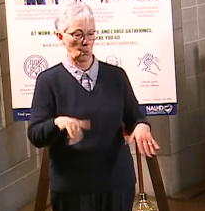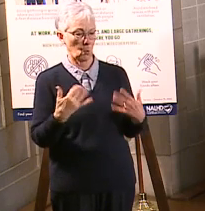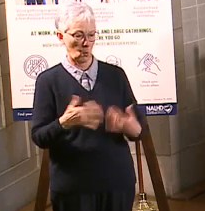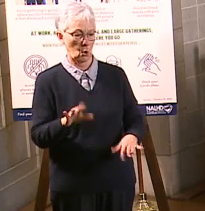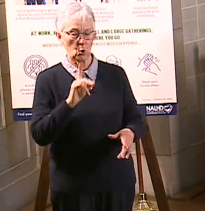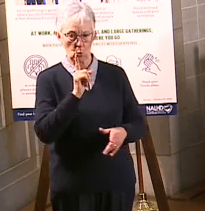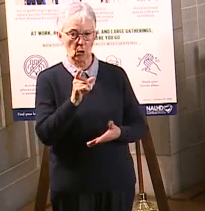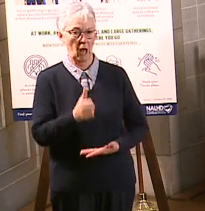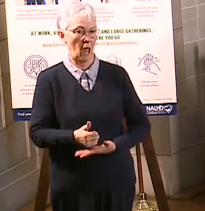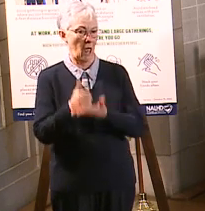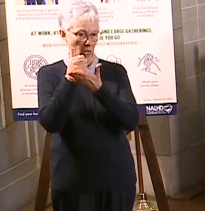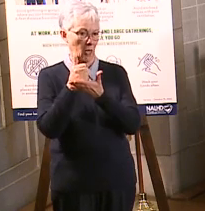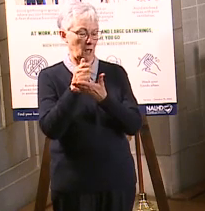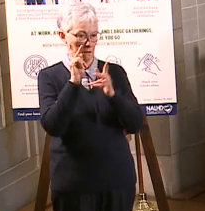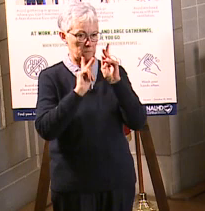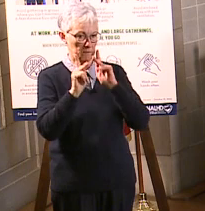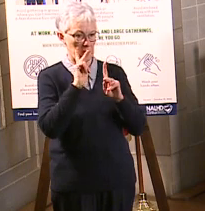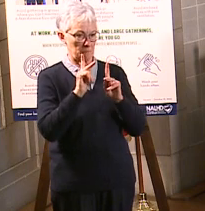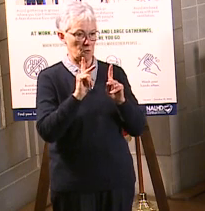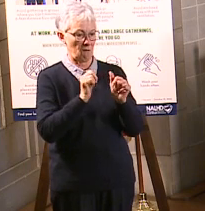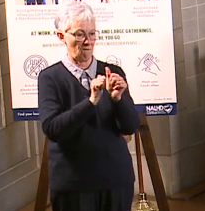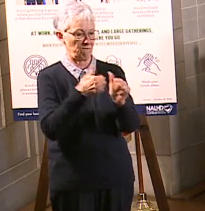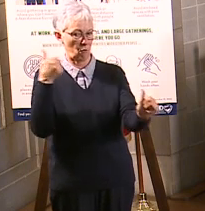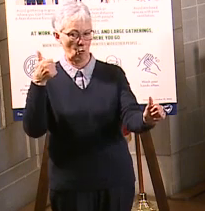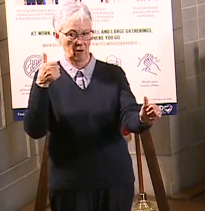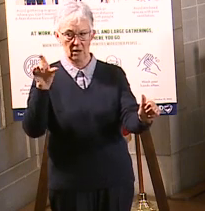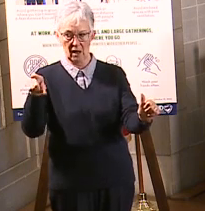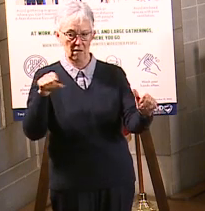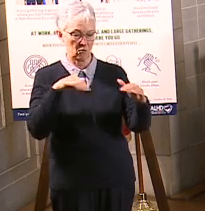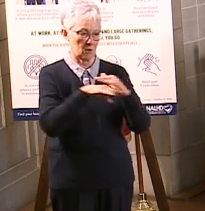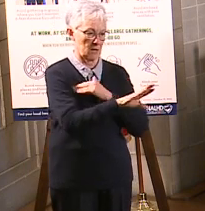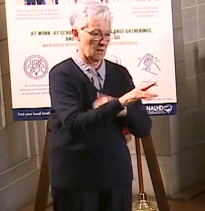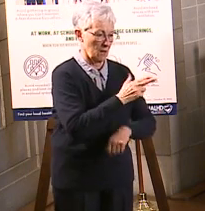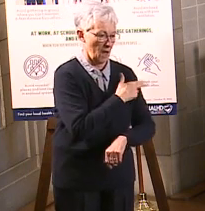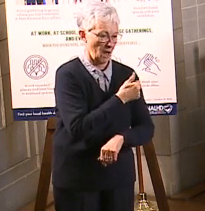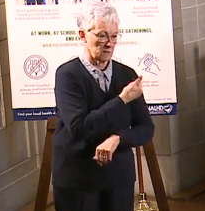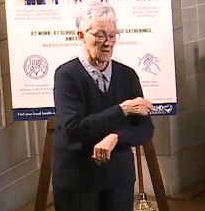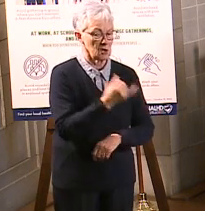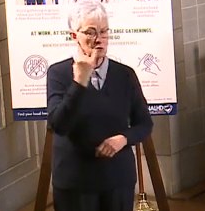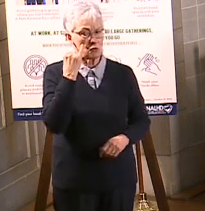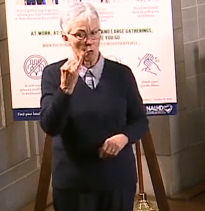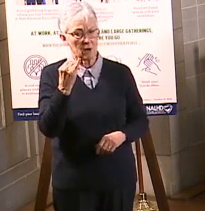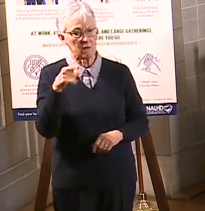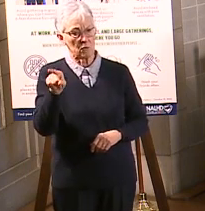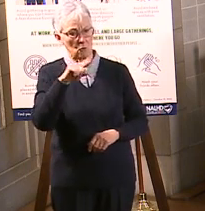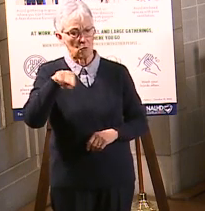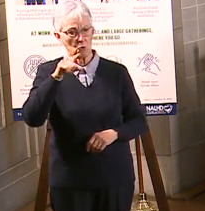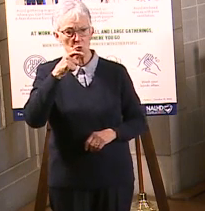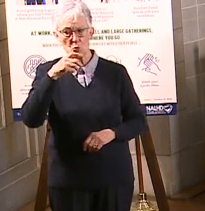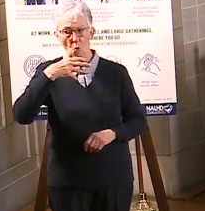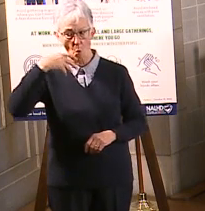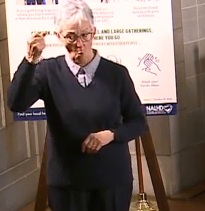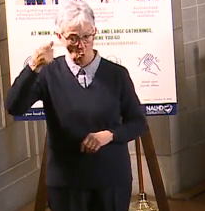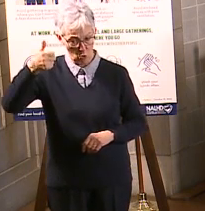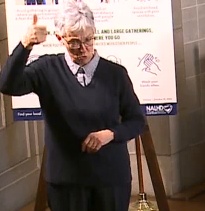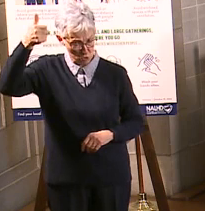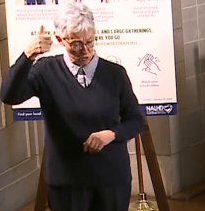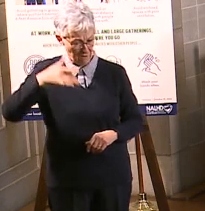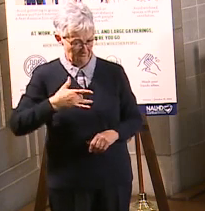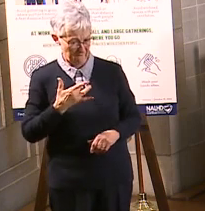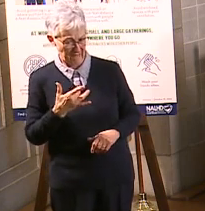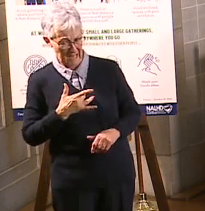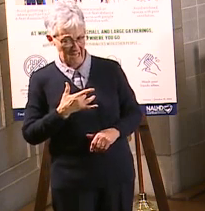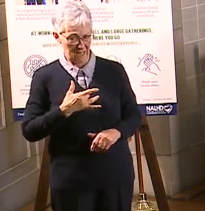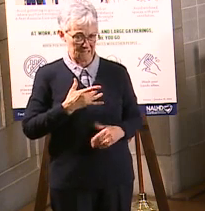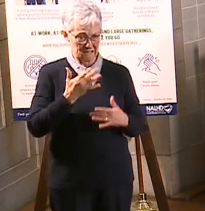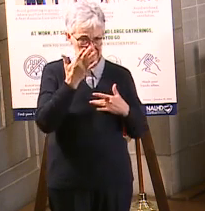that older category of folks, if you are starting to experience the symptoms and have coronavirus, please see your